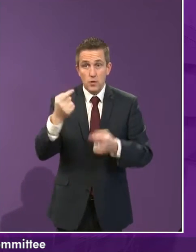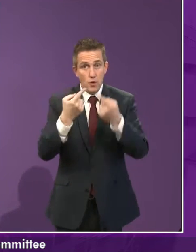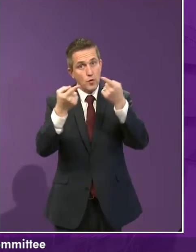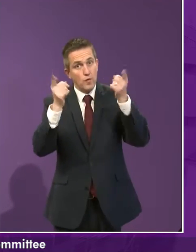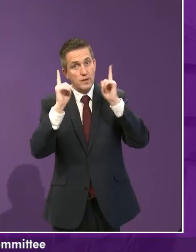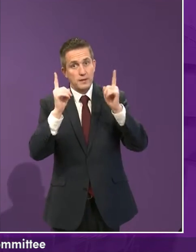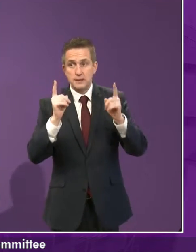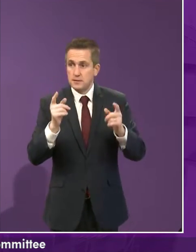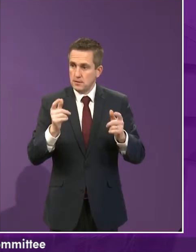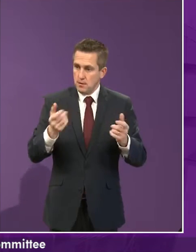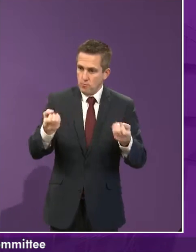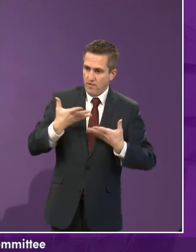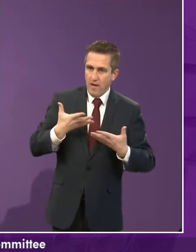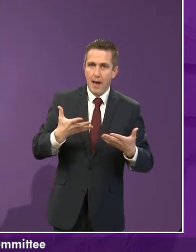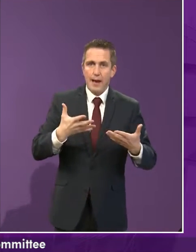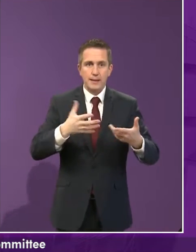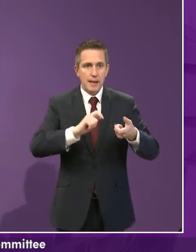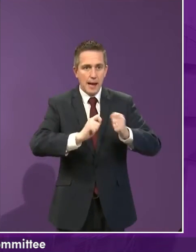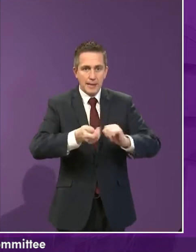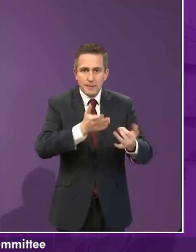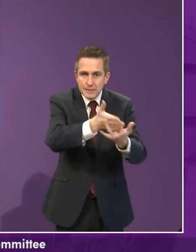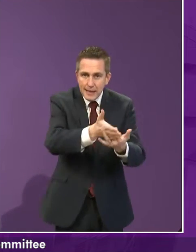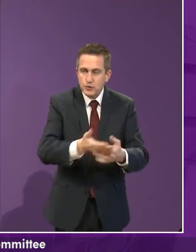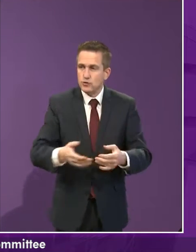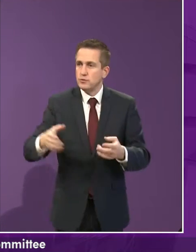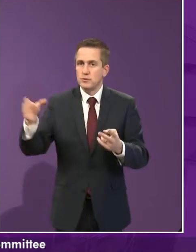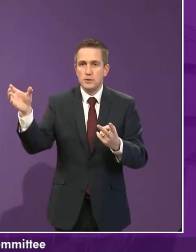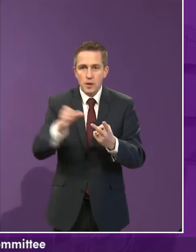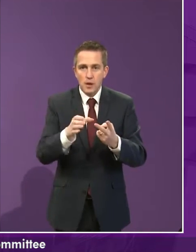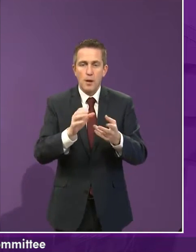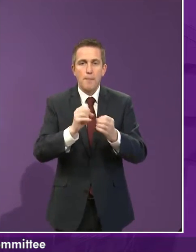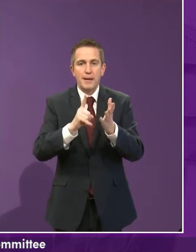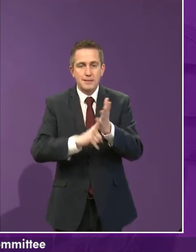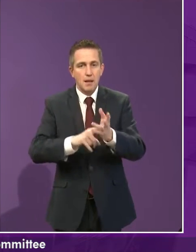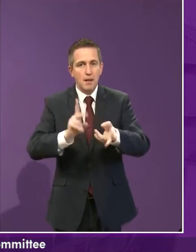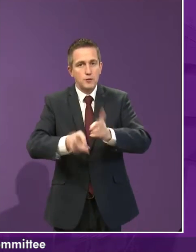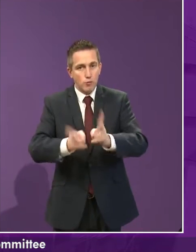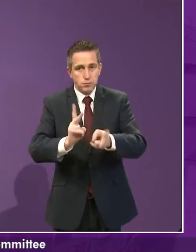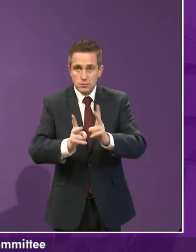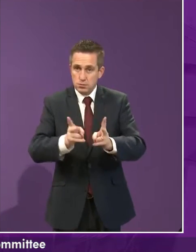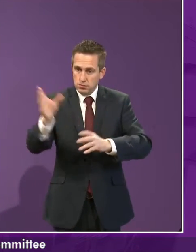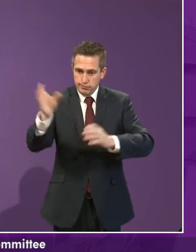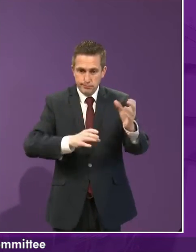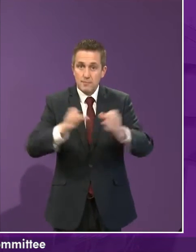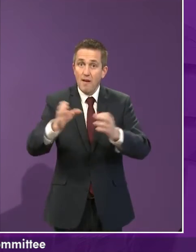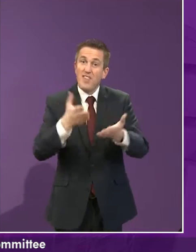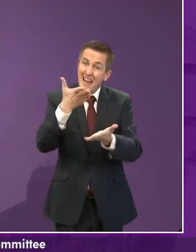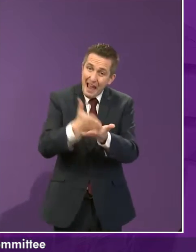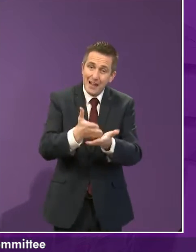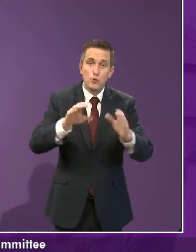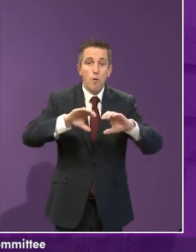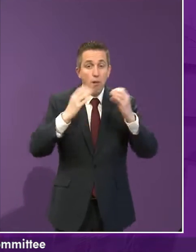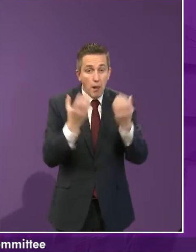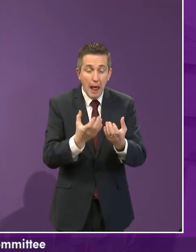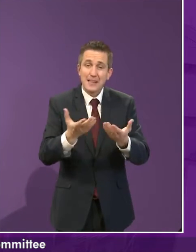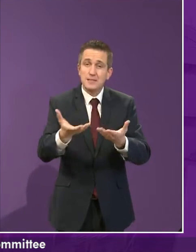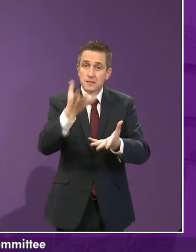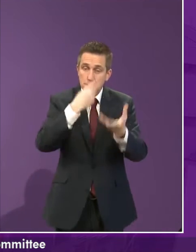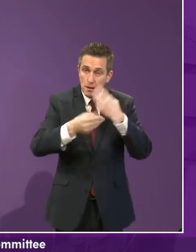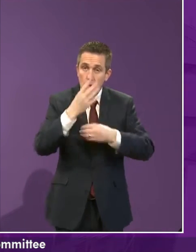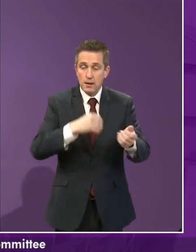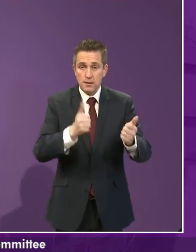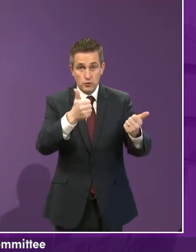providing adaptations, interpreters if it's a BSL situation, or any other kind of